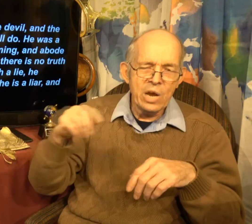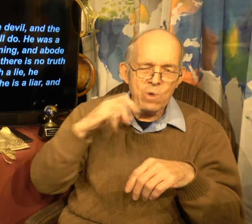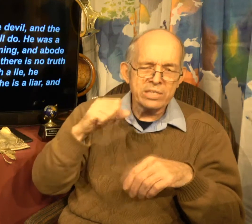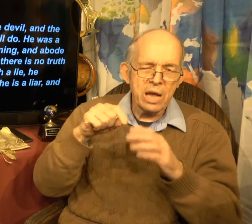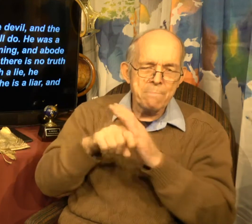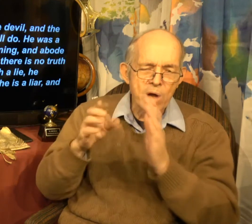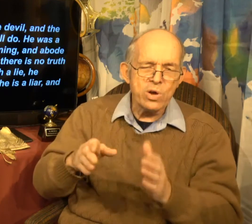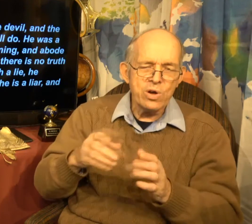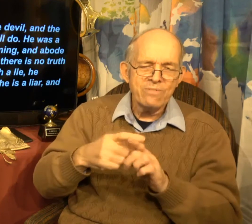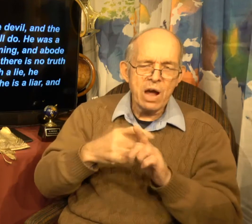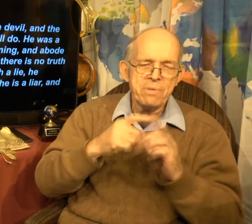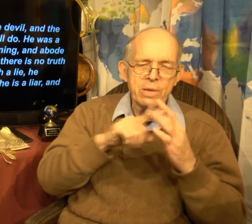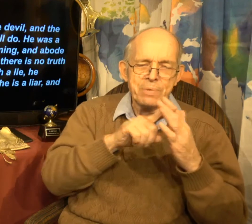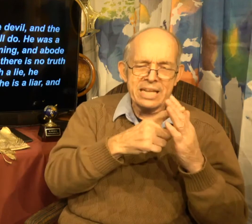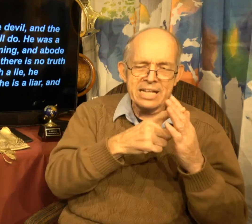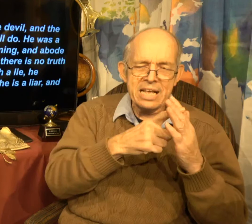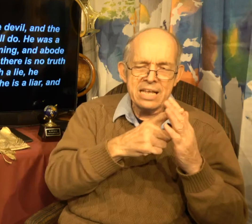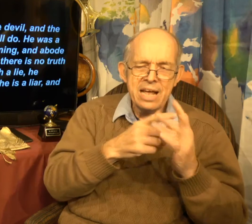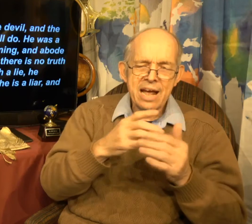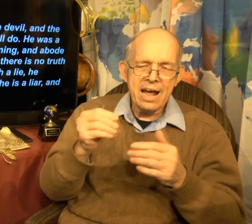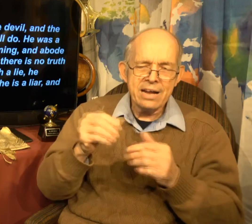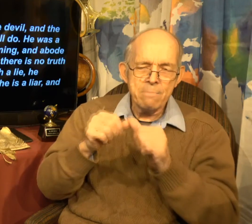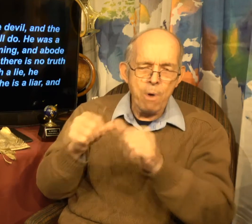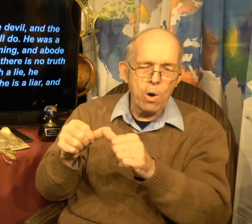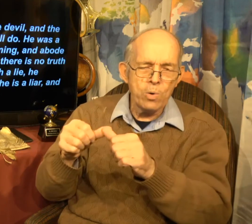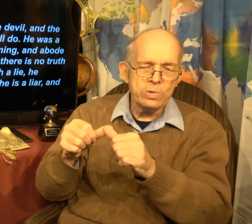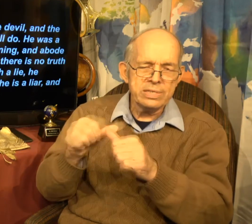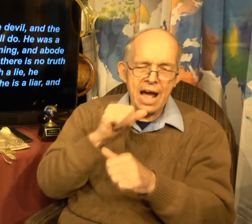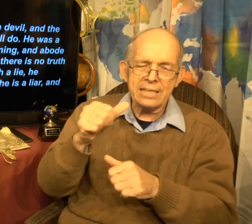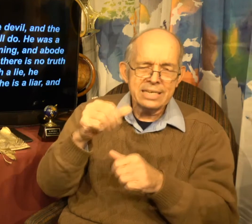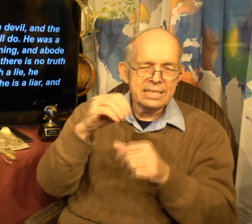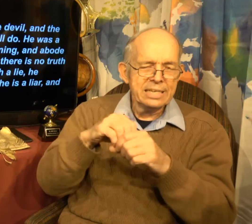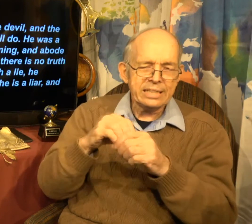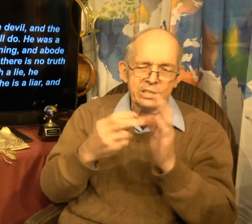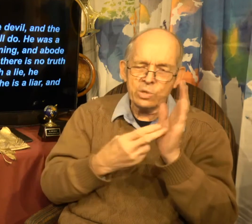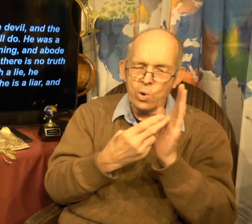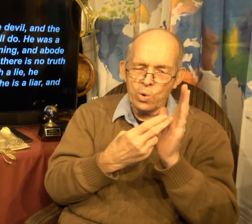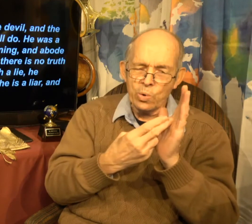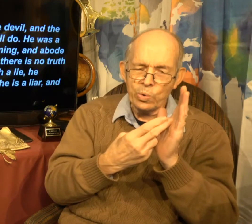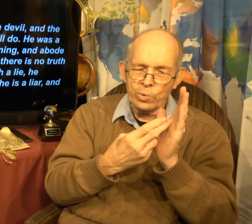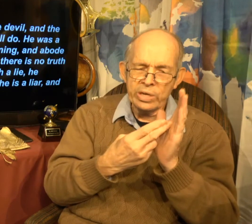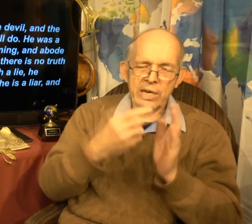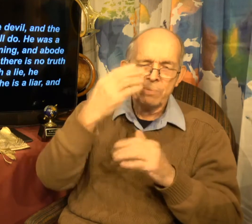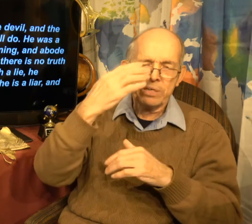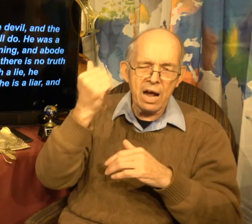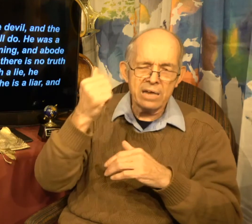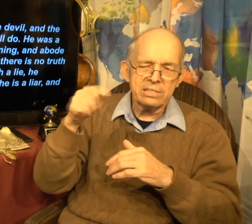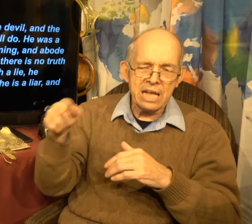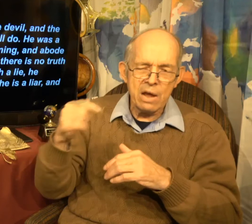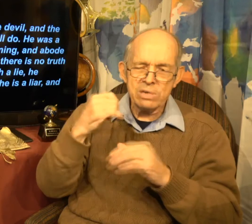was a murderer from the beginning, and abode not in the truth, because there is